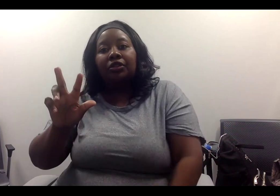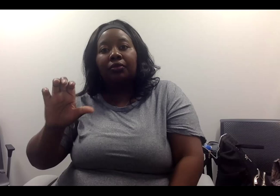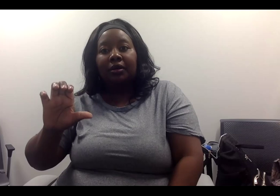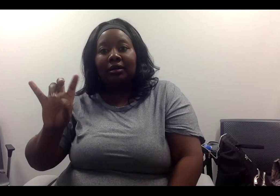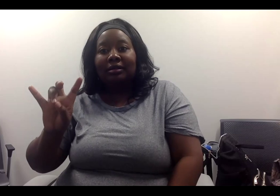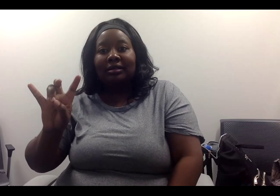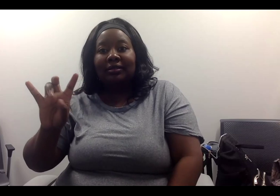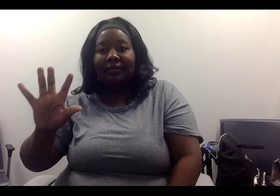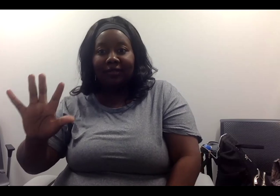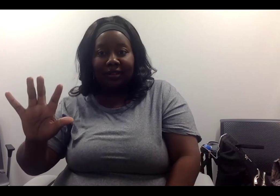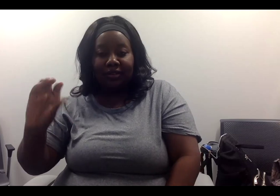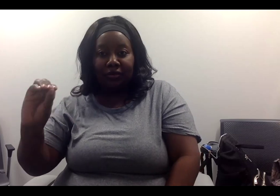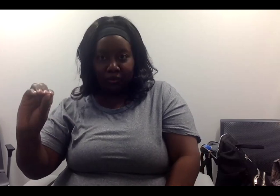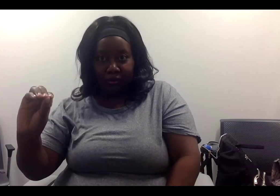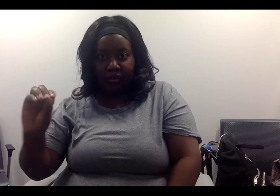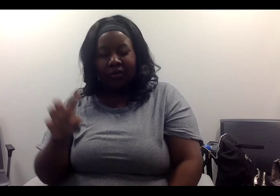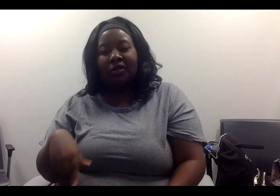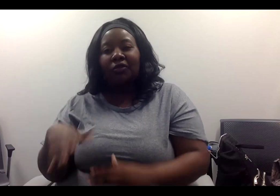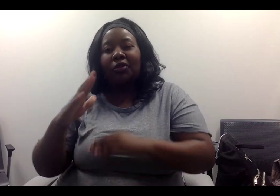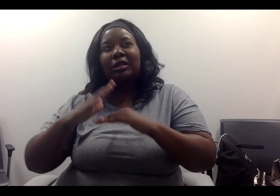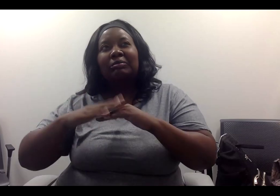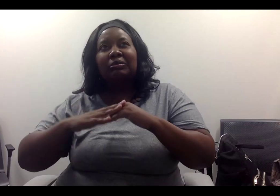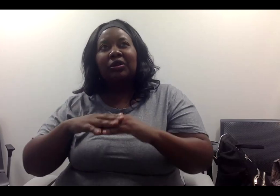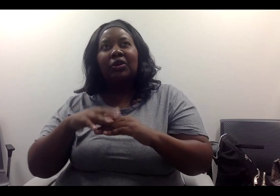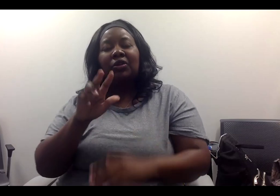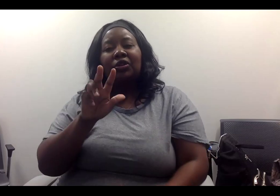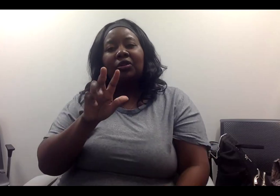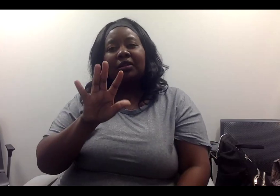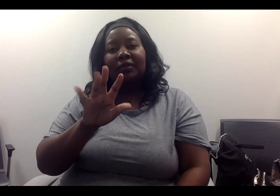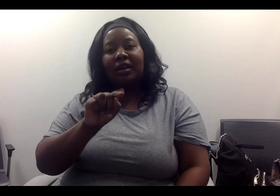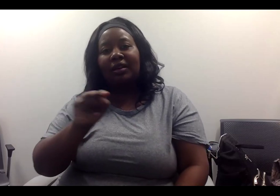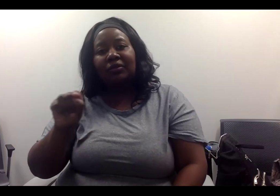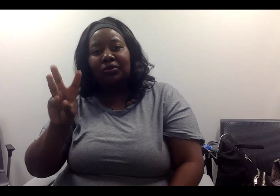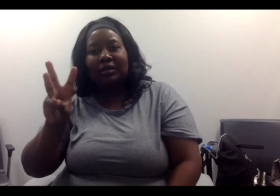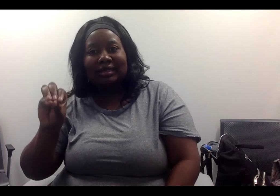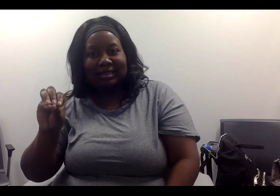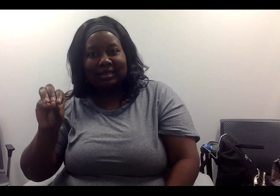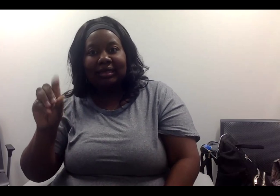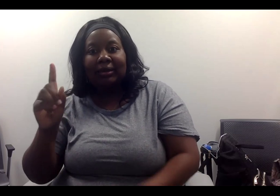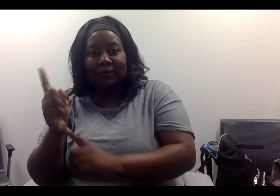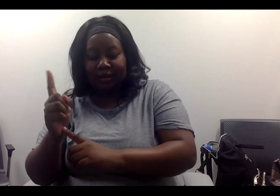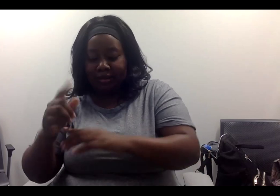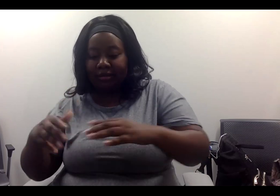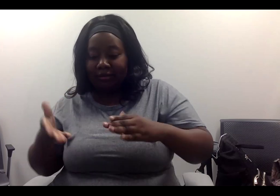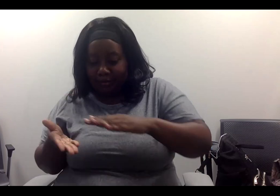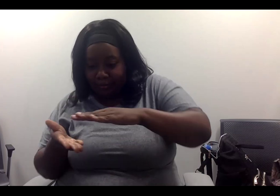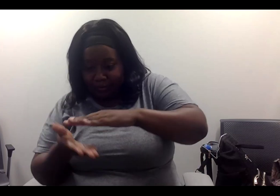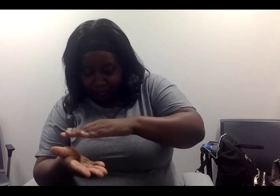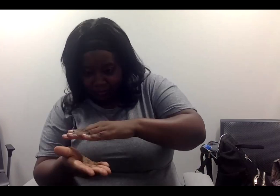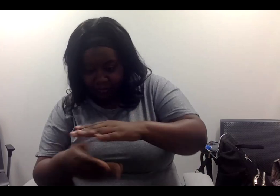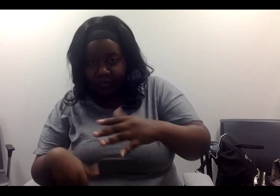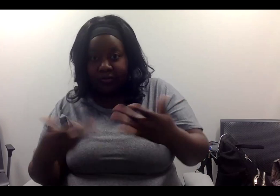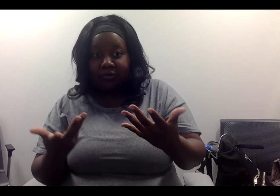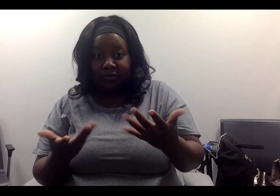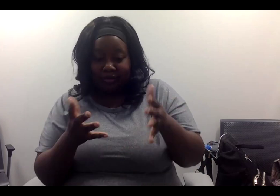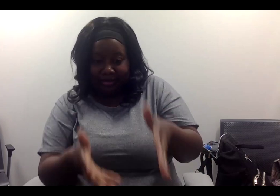about 45 to 60 minutes until our casserole is bubbling around the edge and our crumb topping is golden brown. And it looks